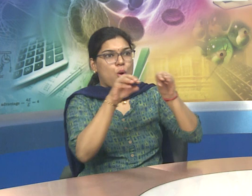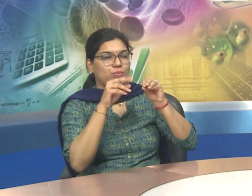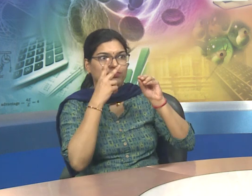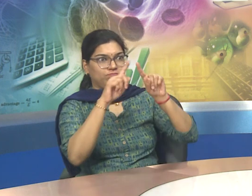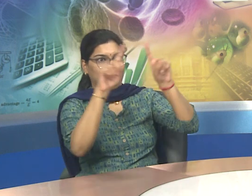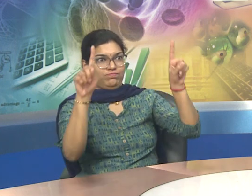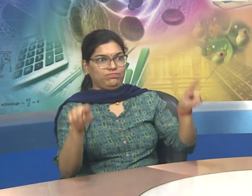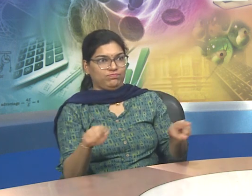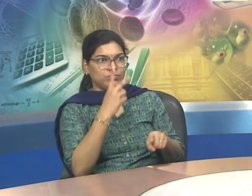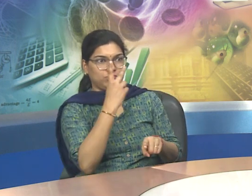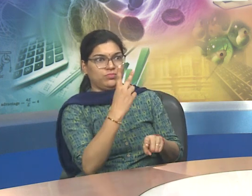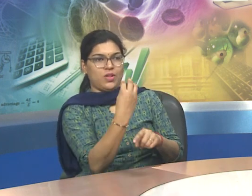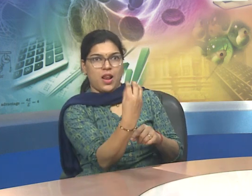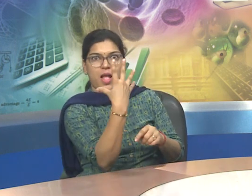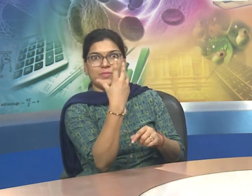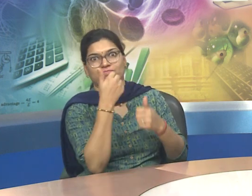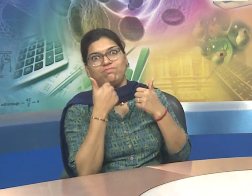which came later after the CRT